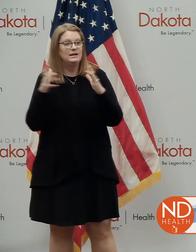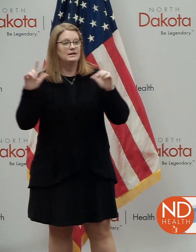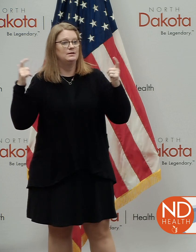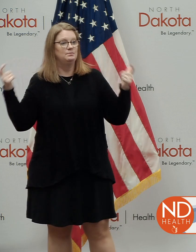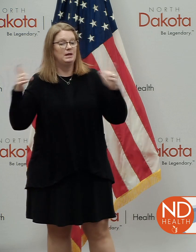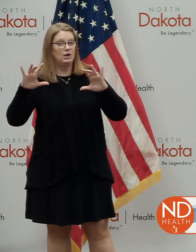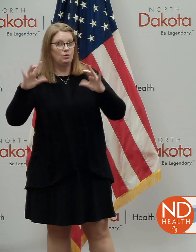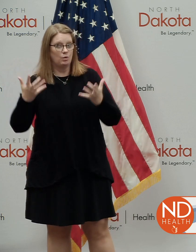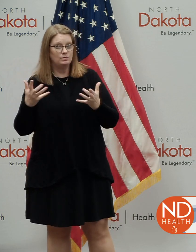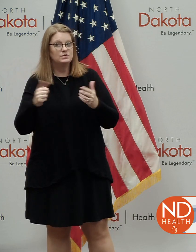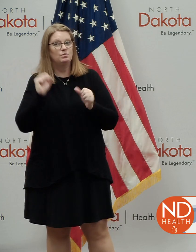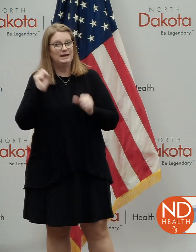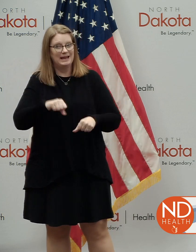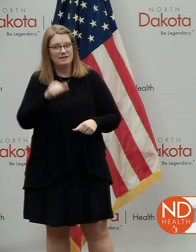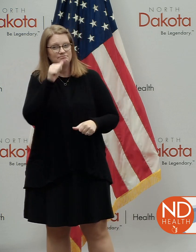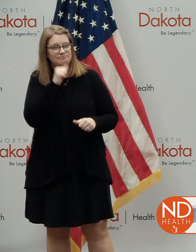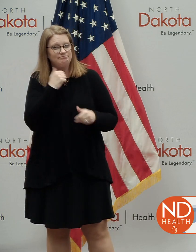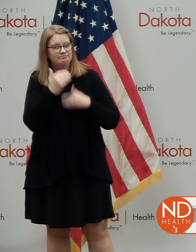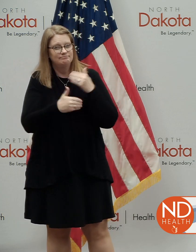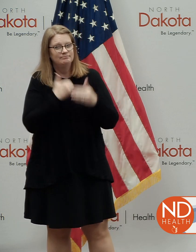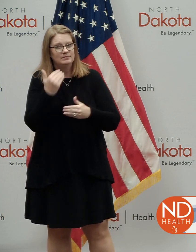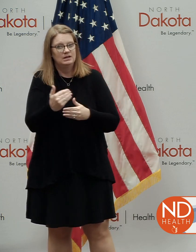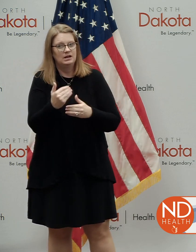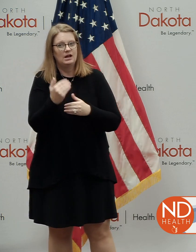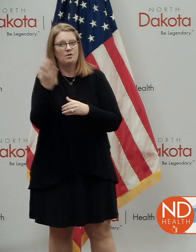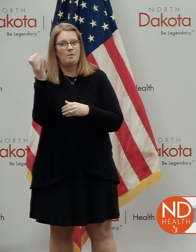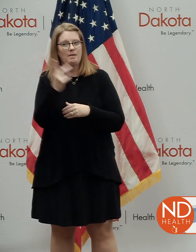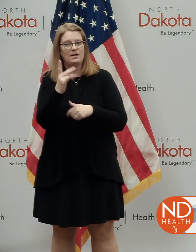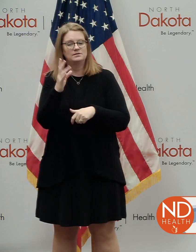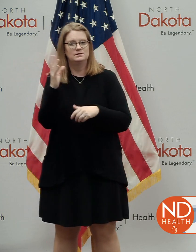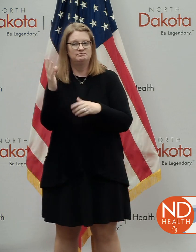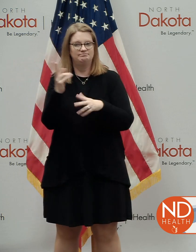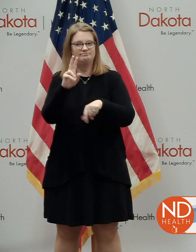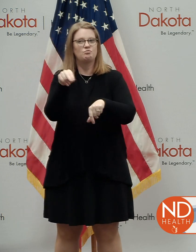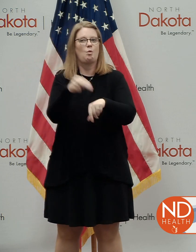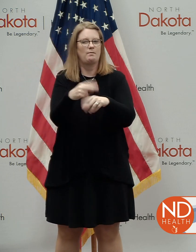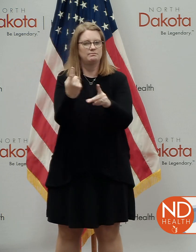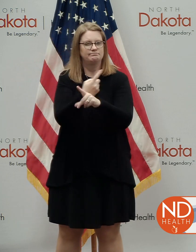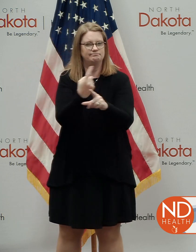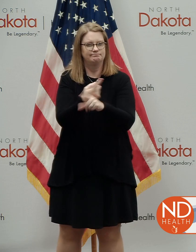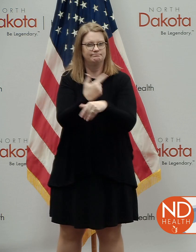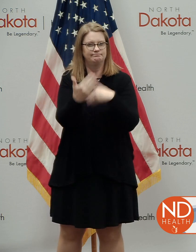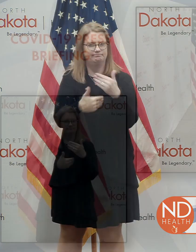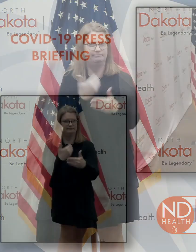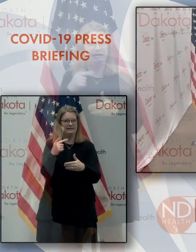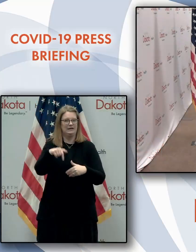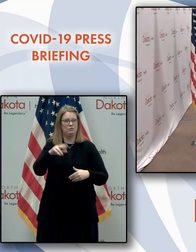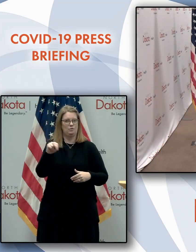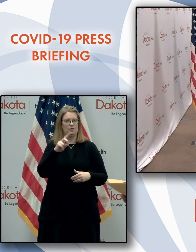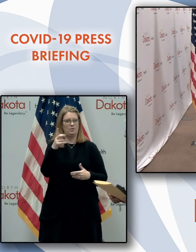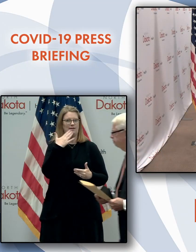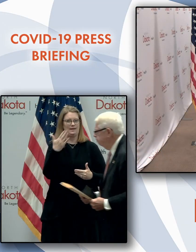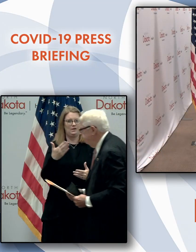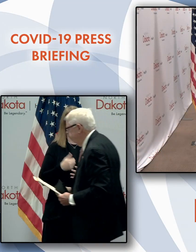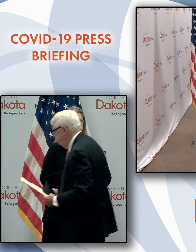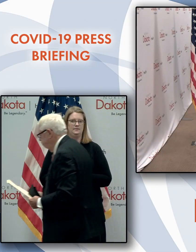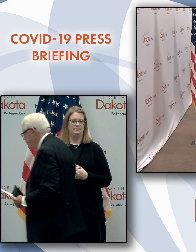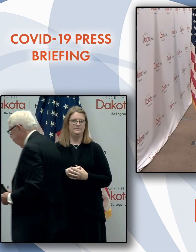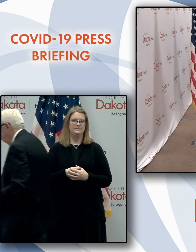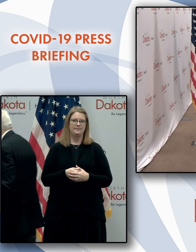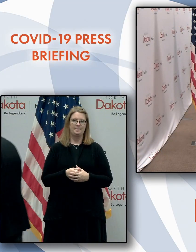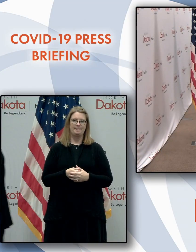we can get through this and get back to business in the state of North Dakota. Thank you.